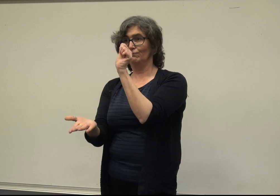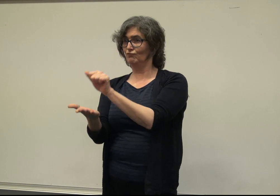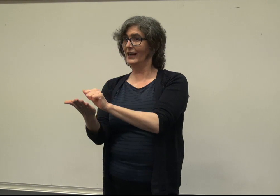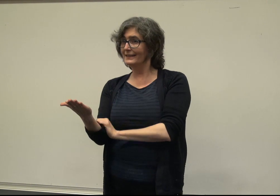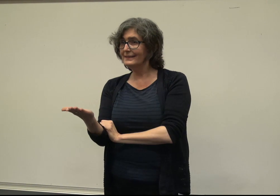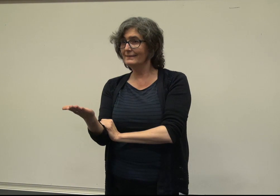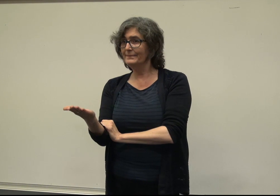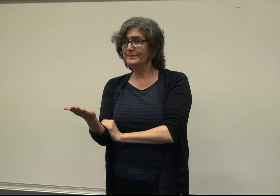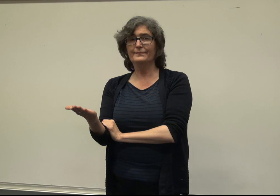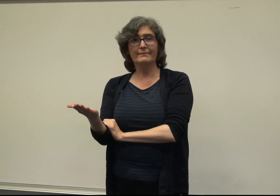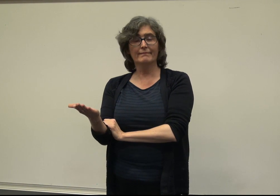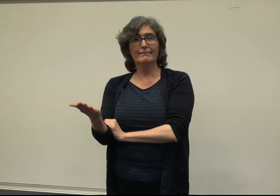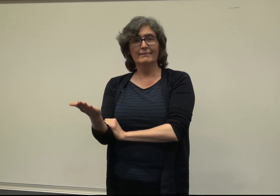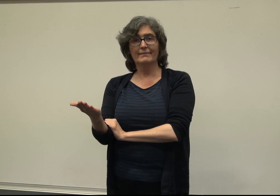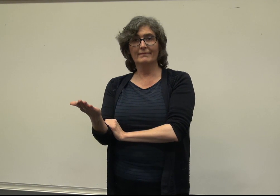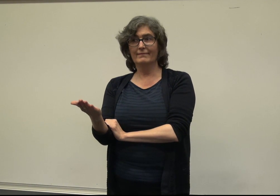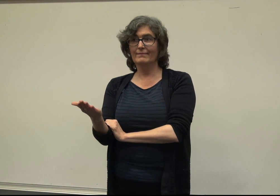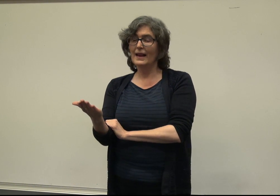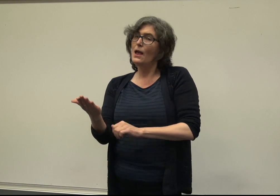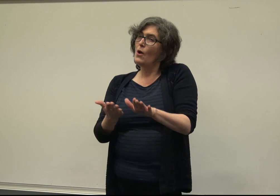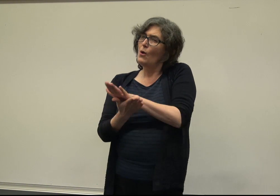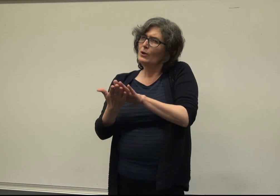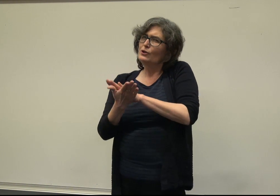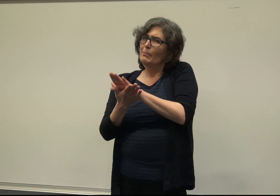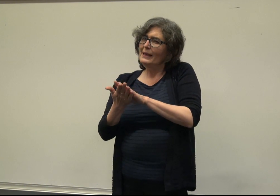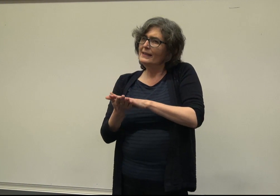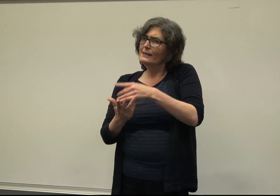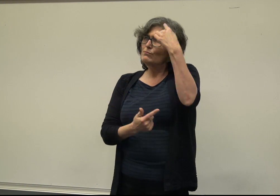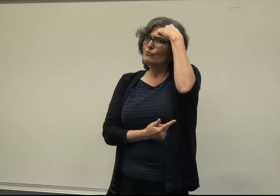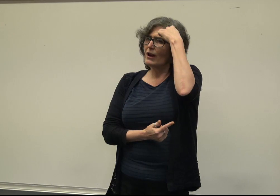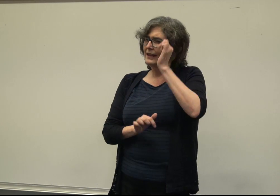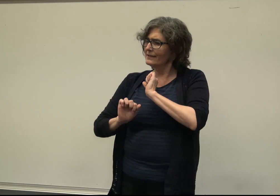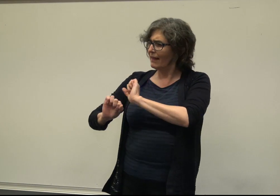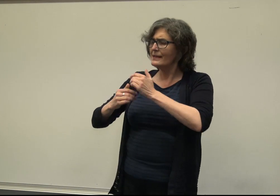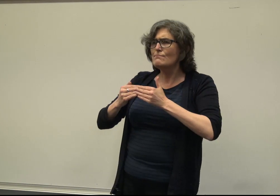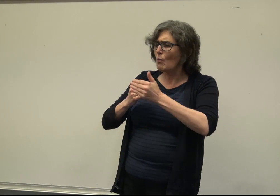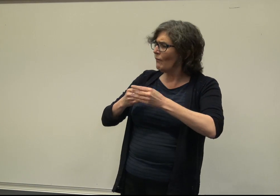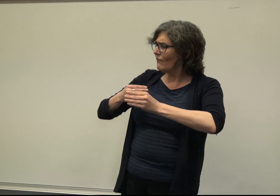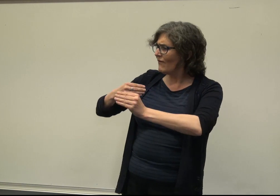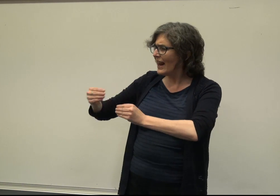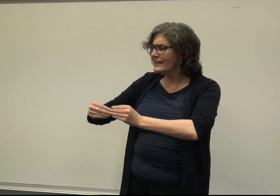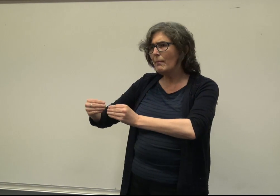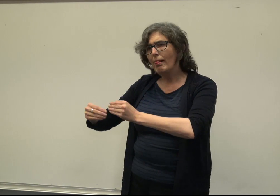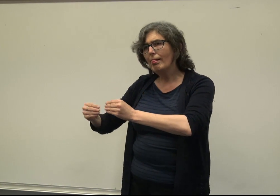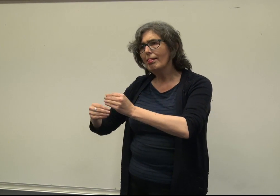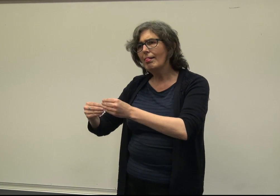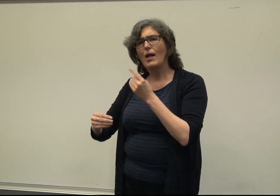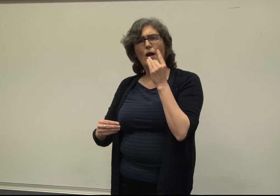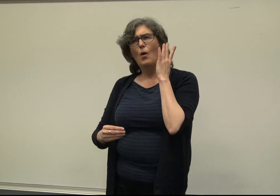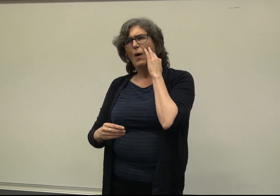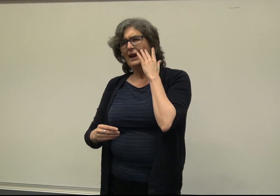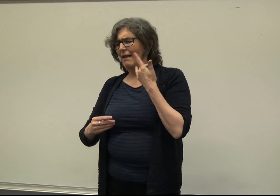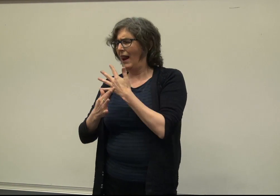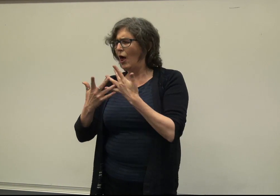a sign of a better mental flexibility for dealing with conflicting information,